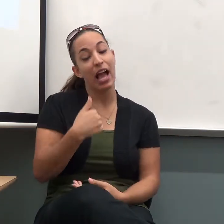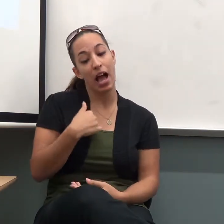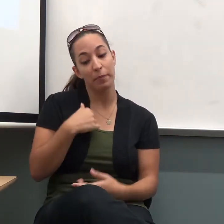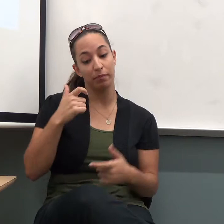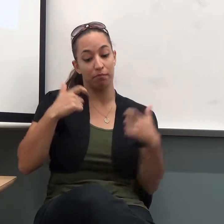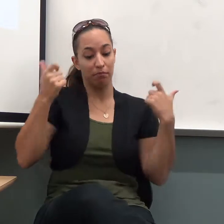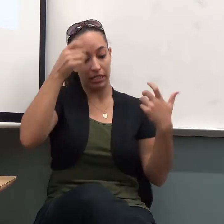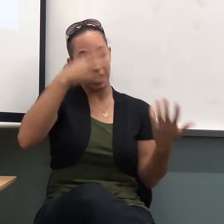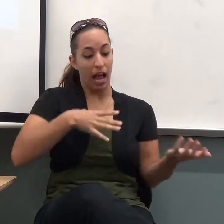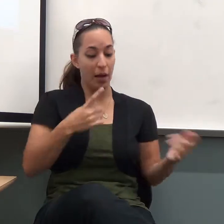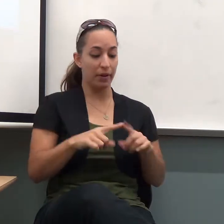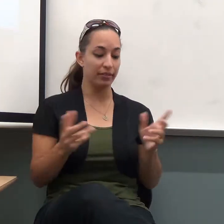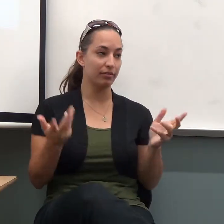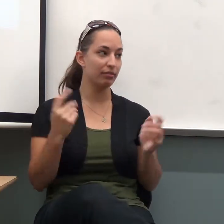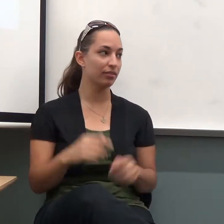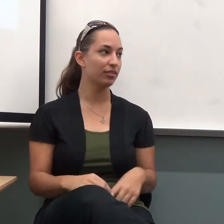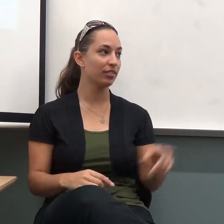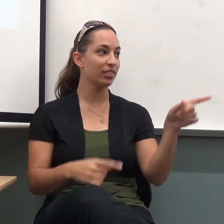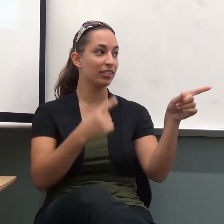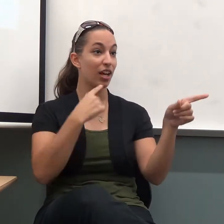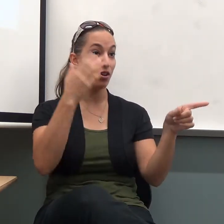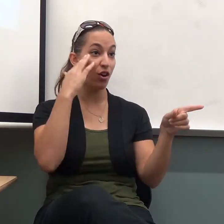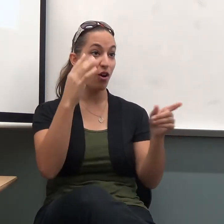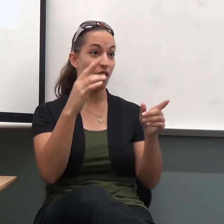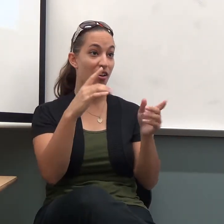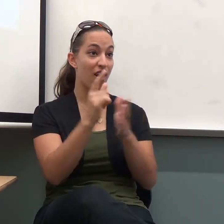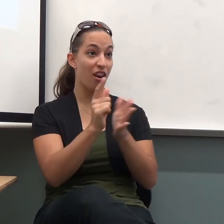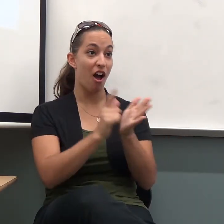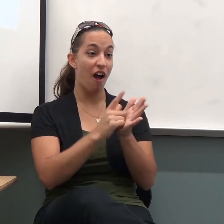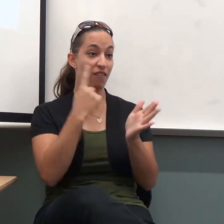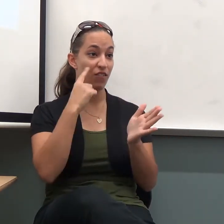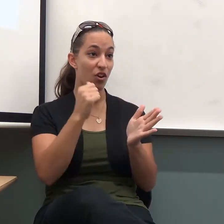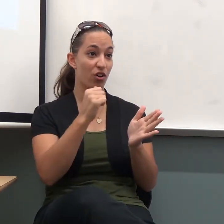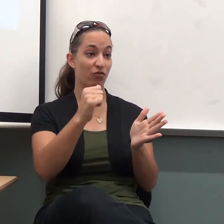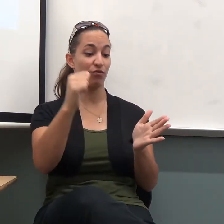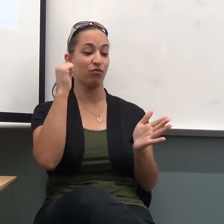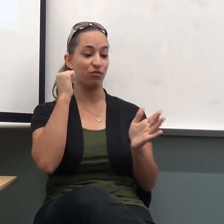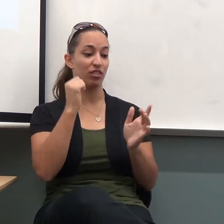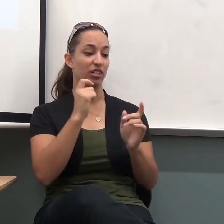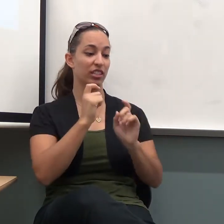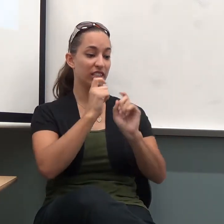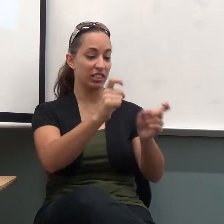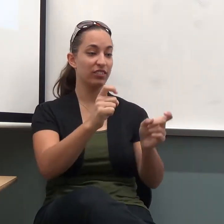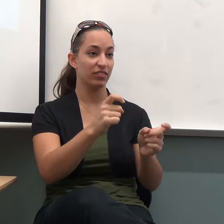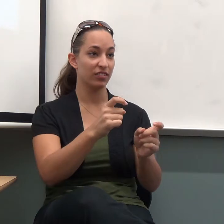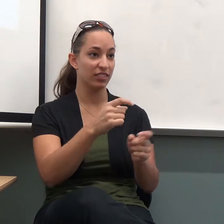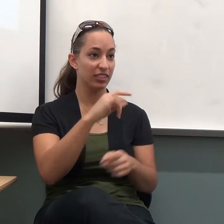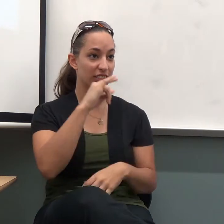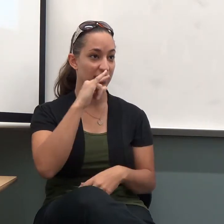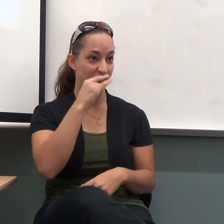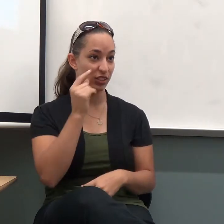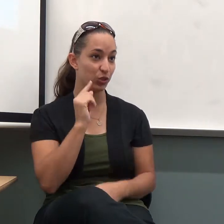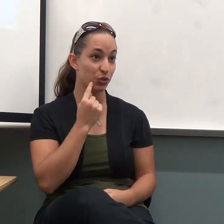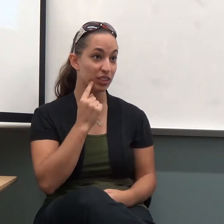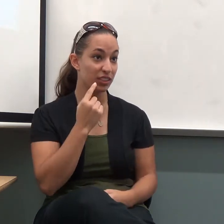know what And the law I've been is for 40s. not giving the kids treats? Huh? You know what the law is for not giving the kids treats? I